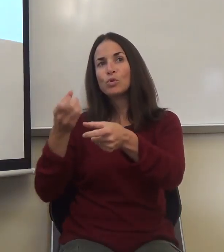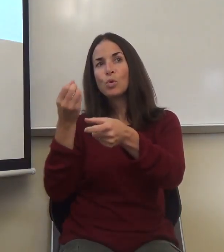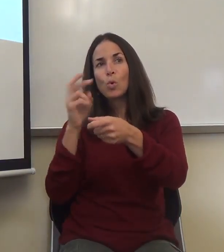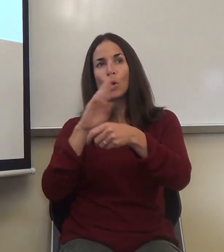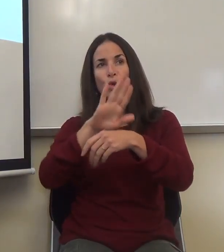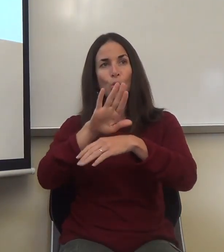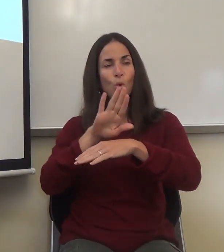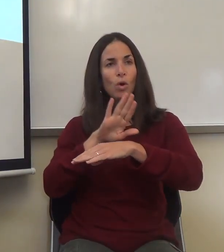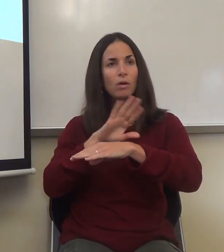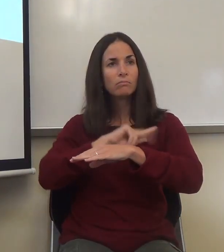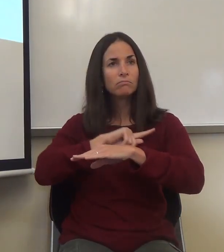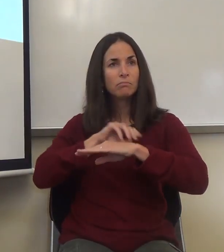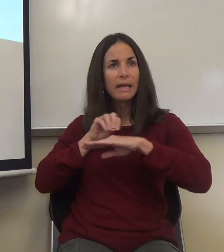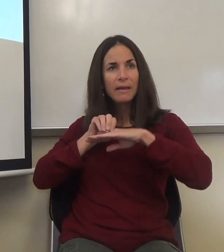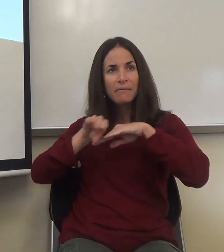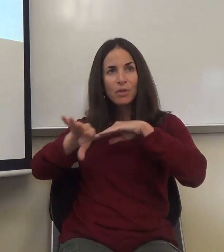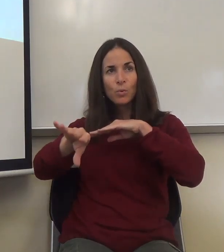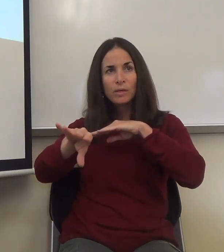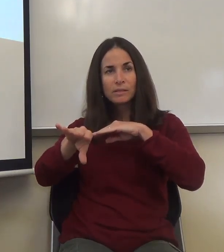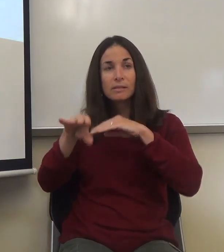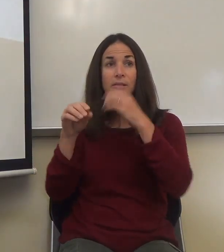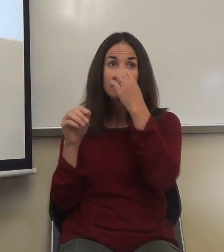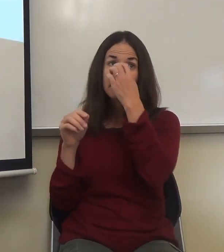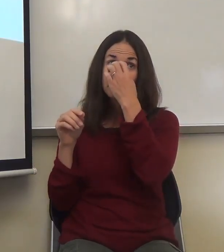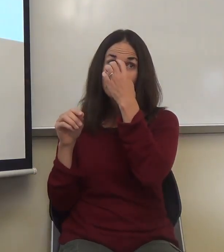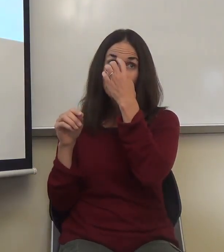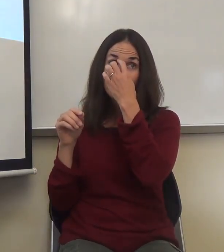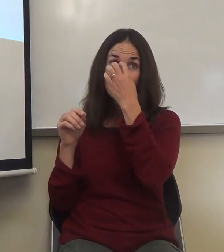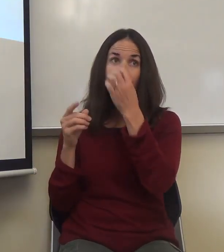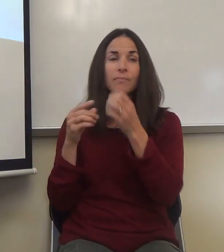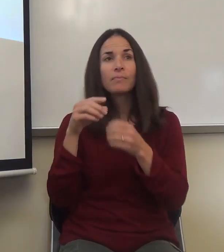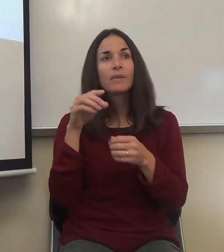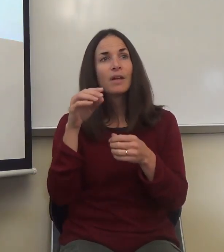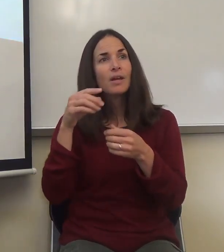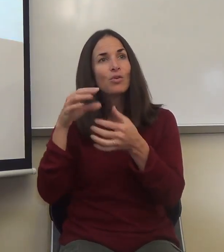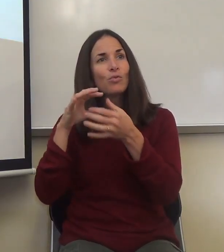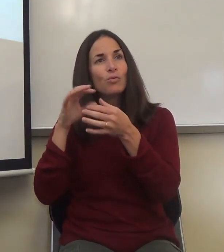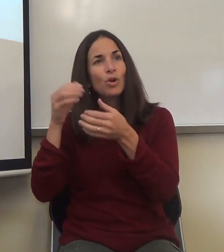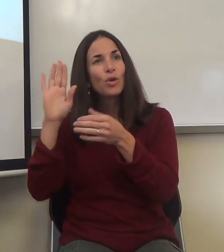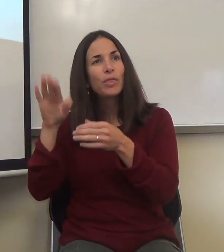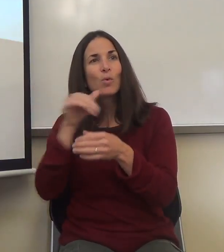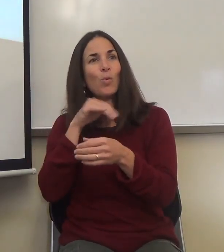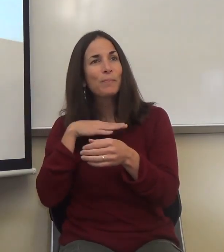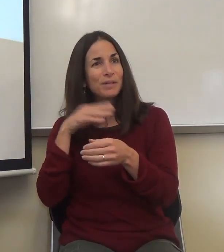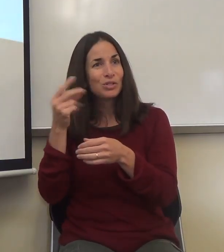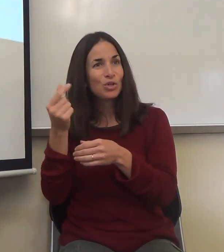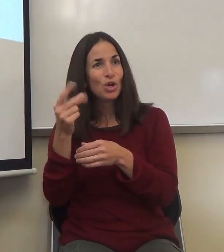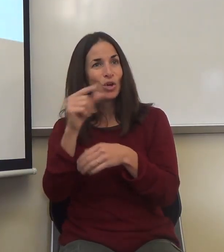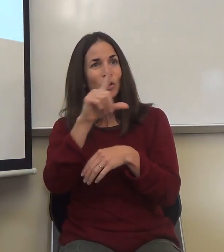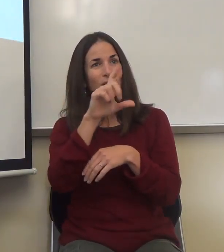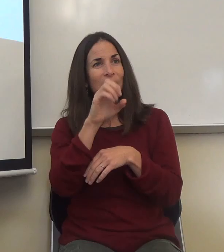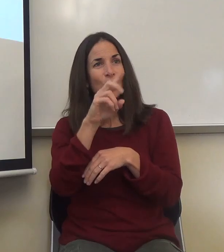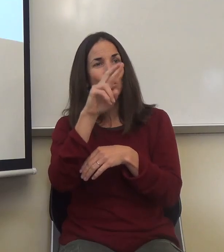but it also can be just an influence, okay? So we have an asterisk